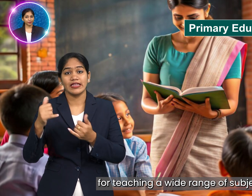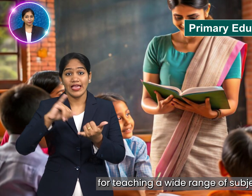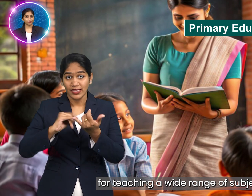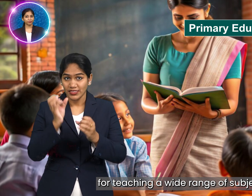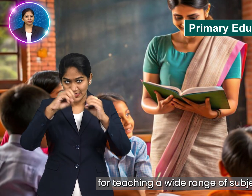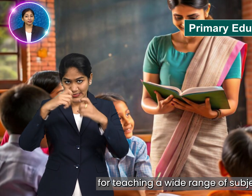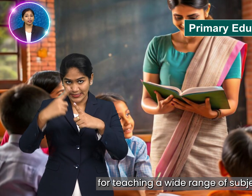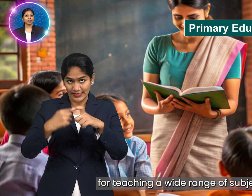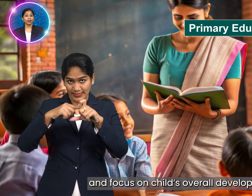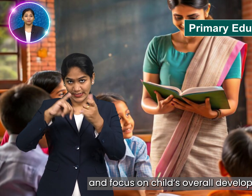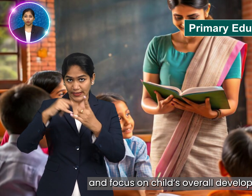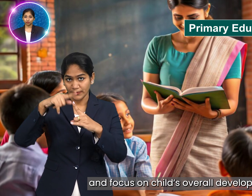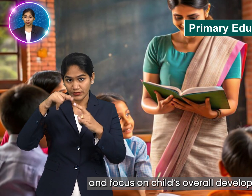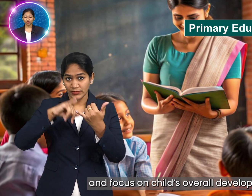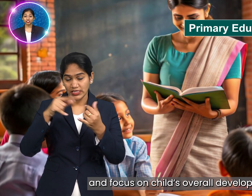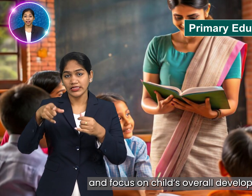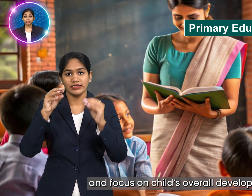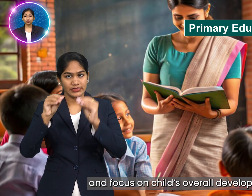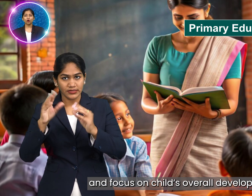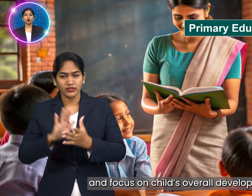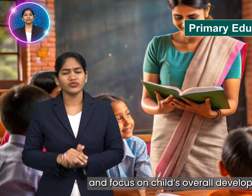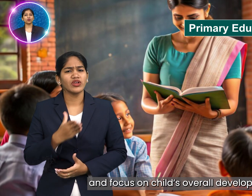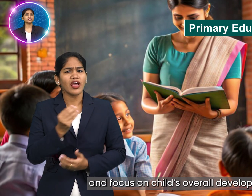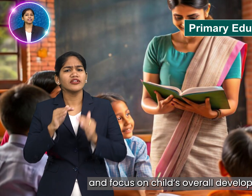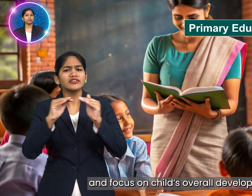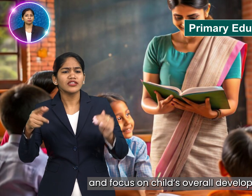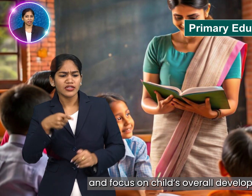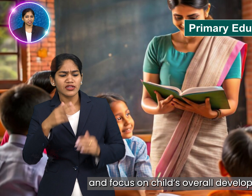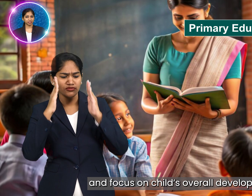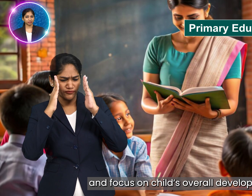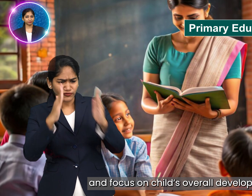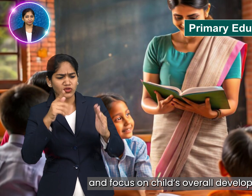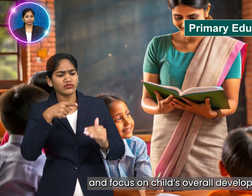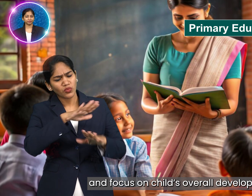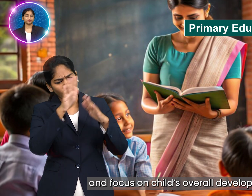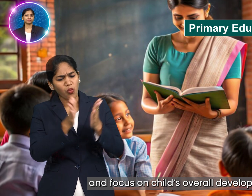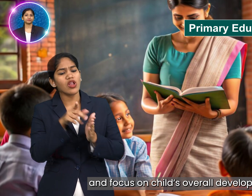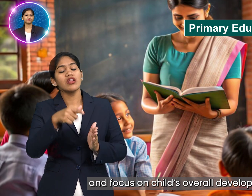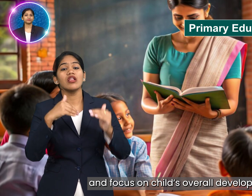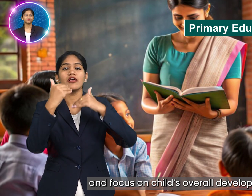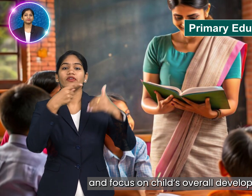subjects and focus on child's overall development.